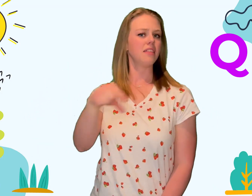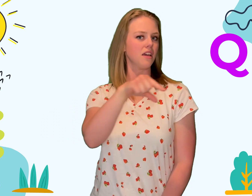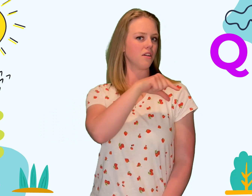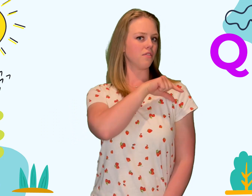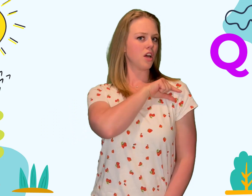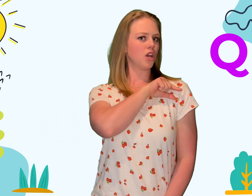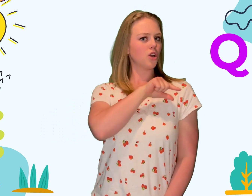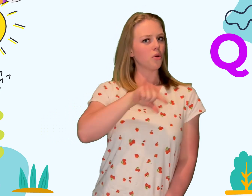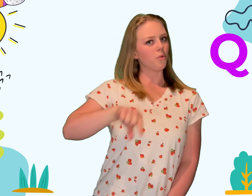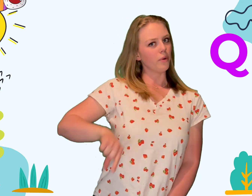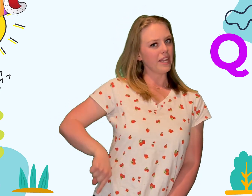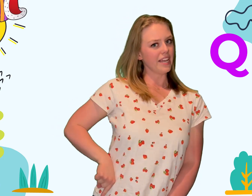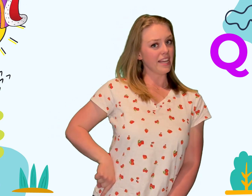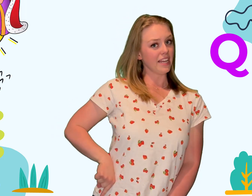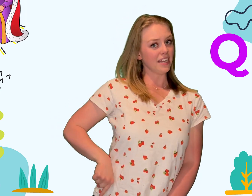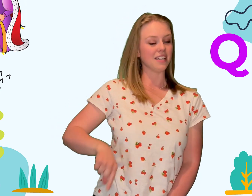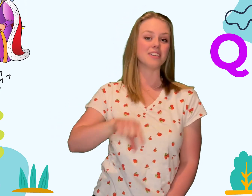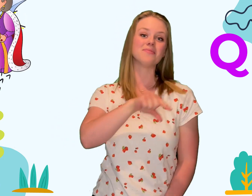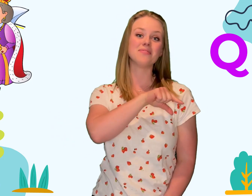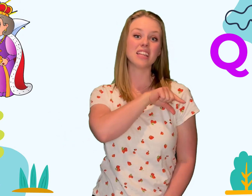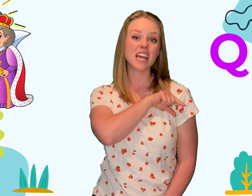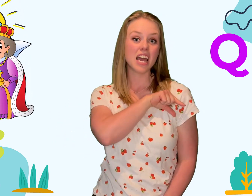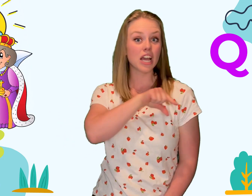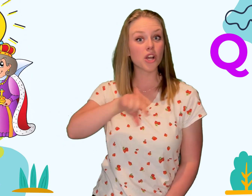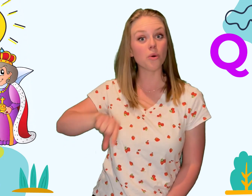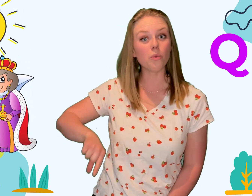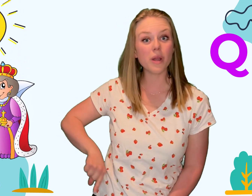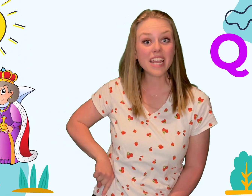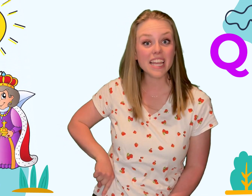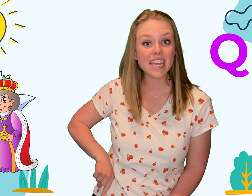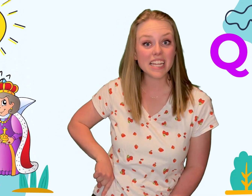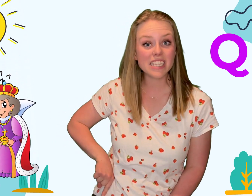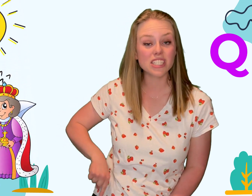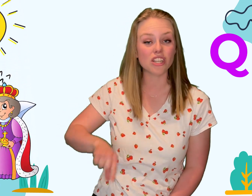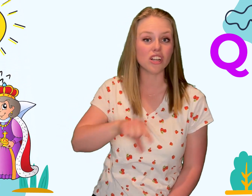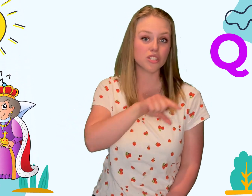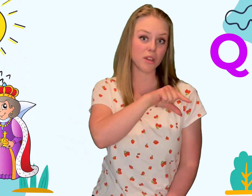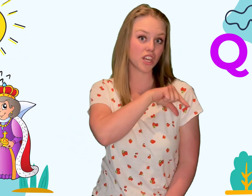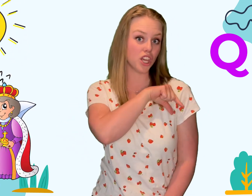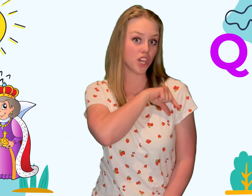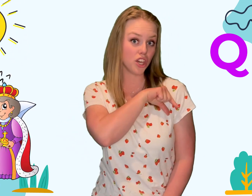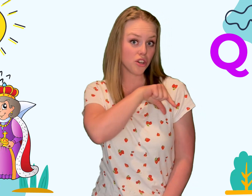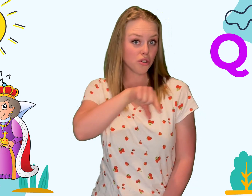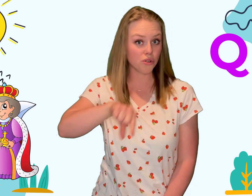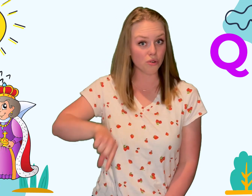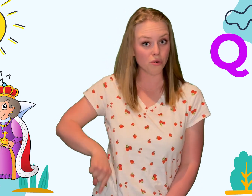of queen. Queen starts with Q.